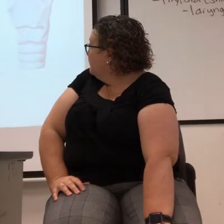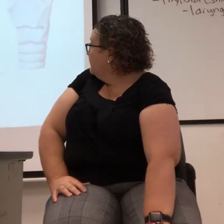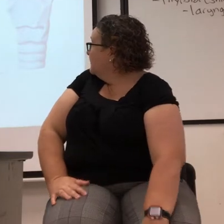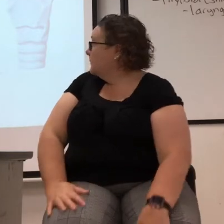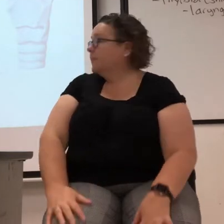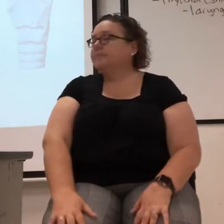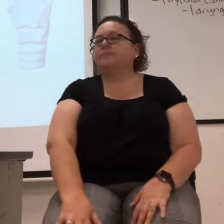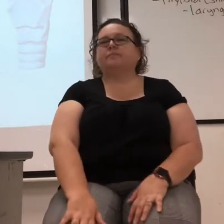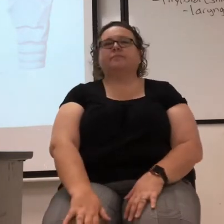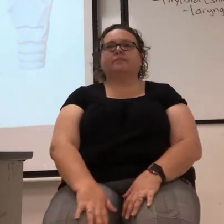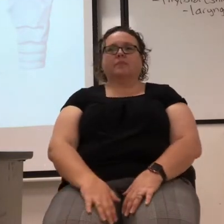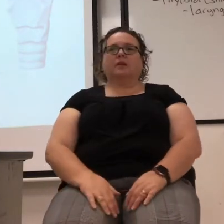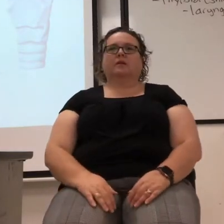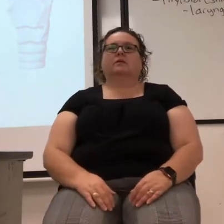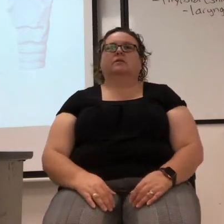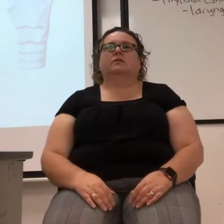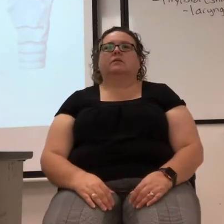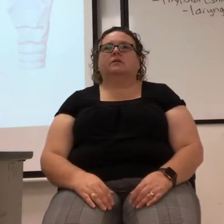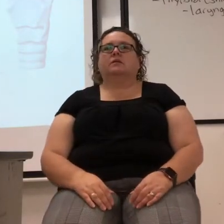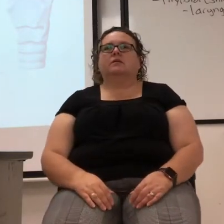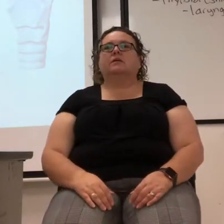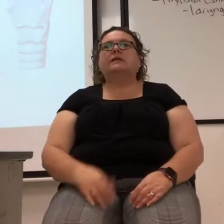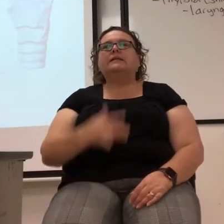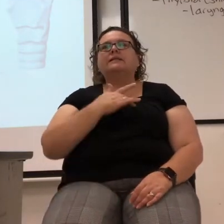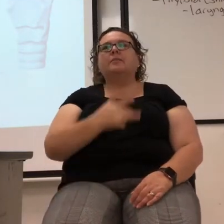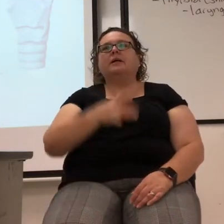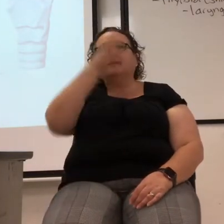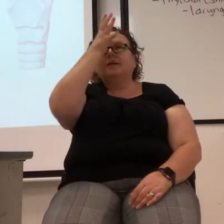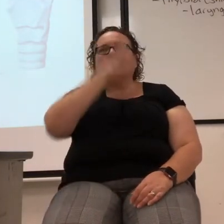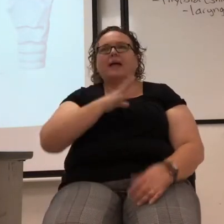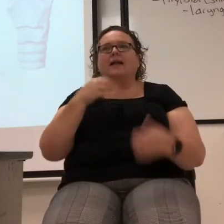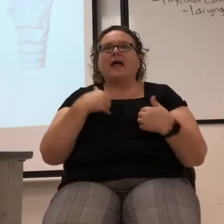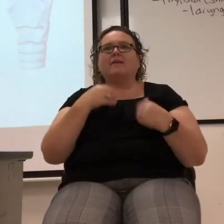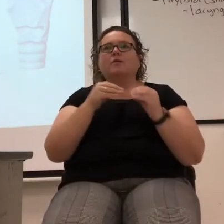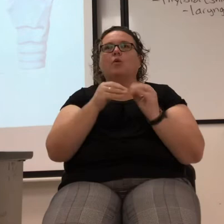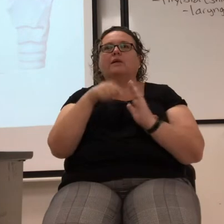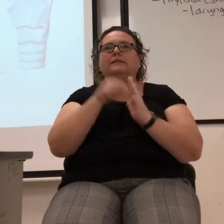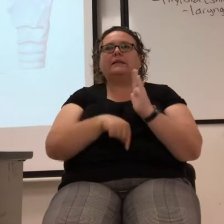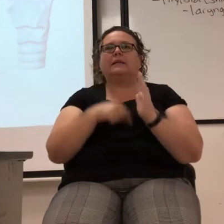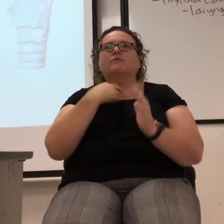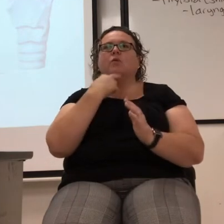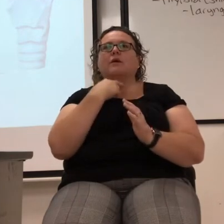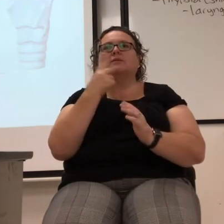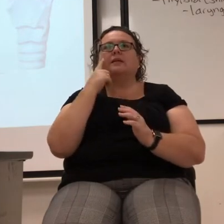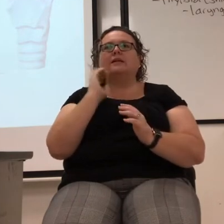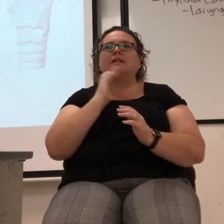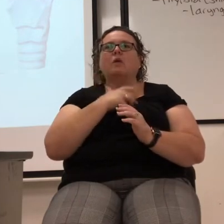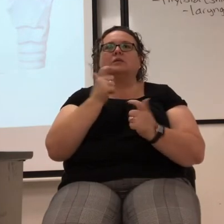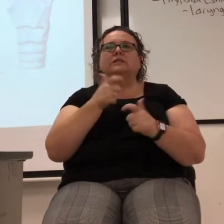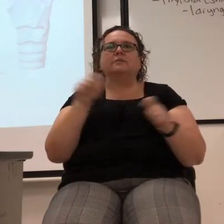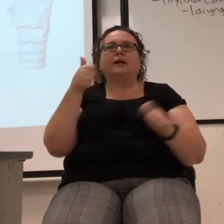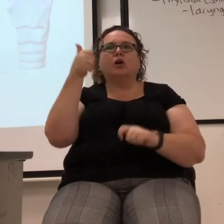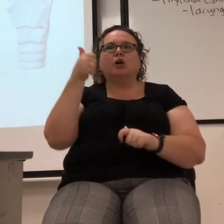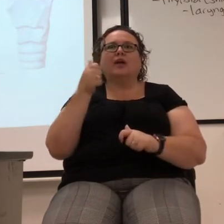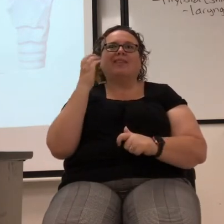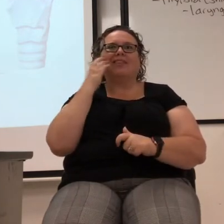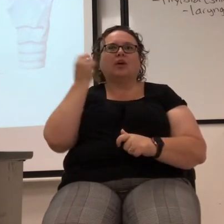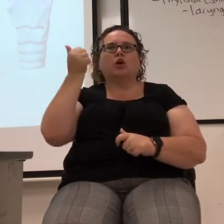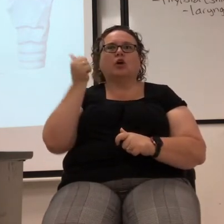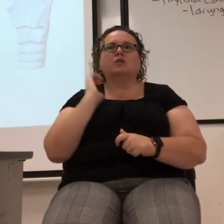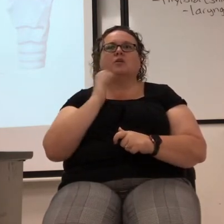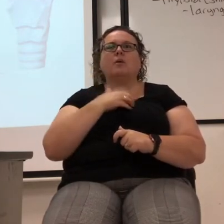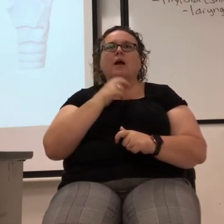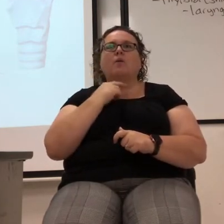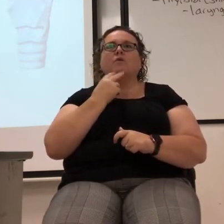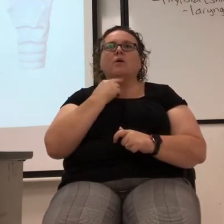More prominent in males. Males typically have a deeper voice because I think our thyroid cartilage is bigger and thicker. So your voice